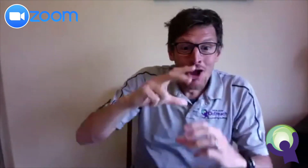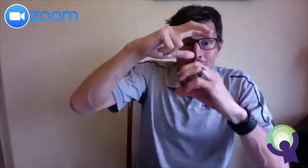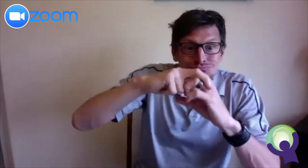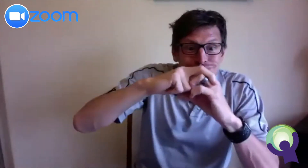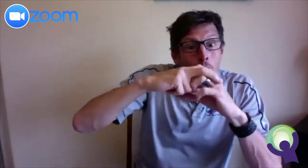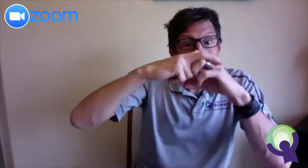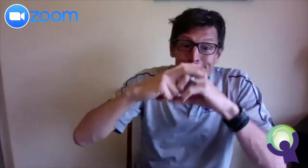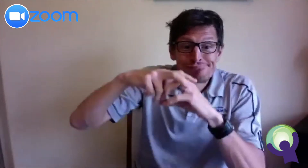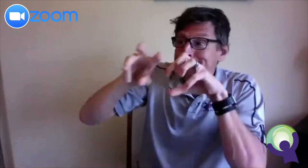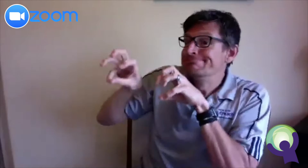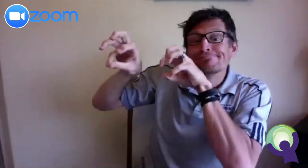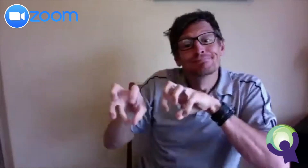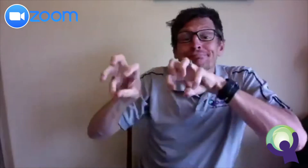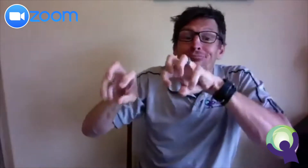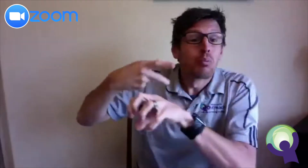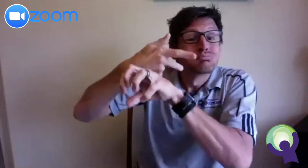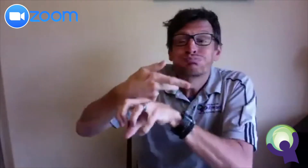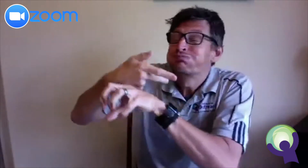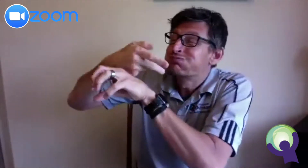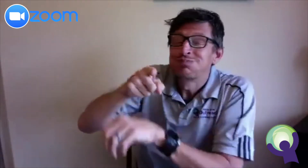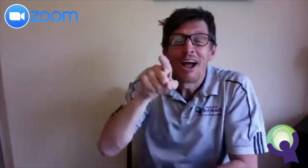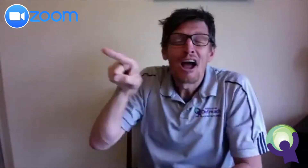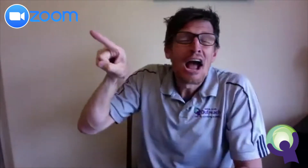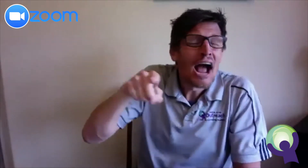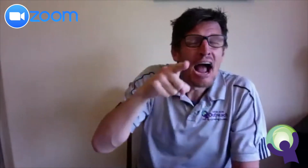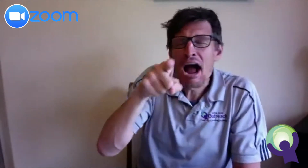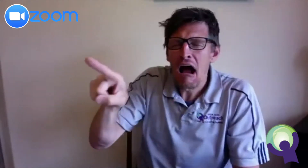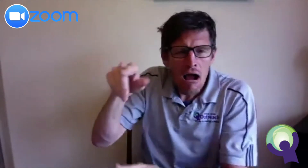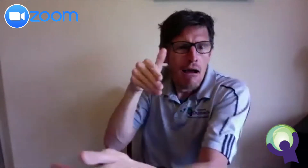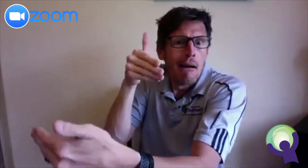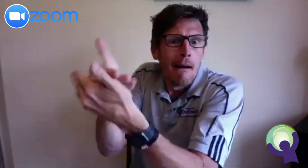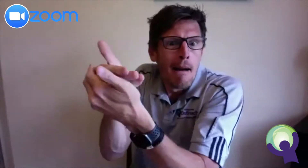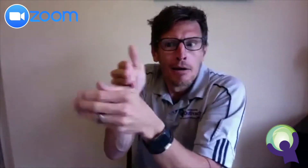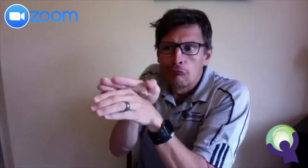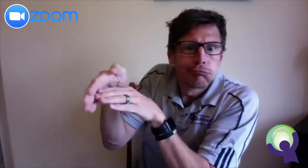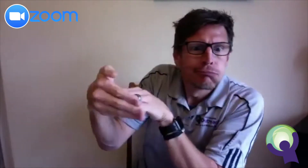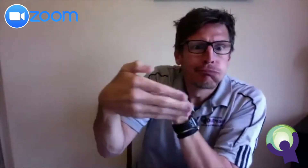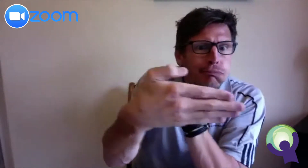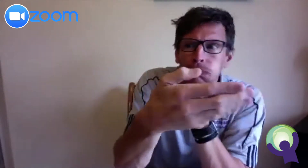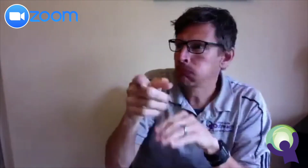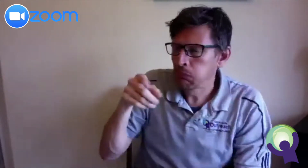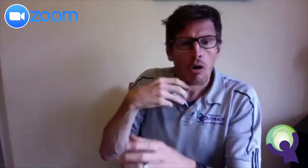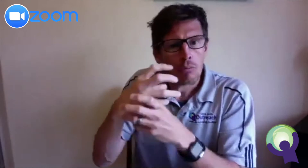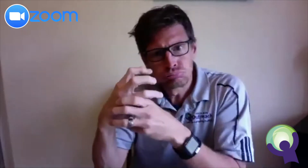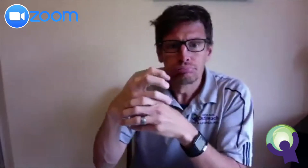They were almost to the garden when a huge gust of wind blew their hats off their heads. "See